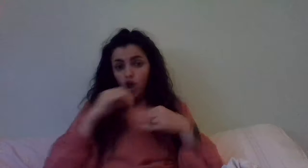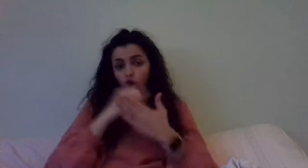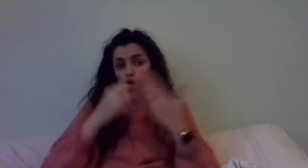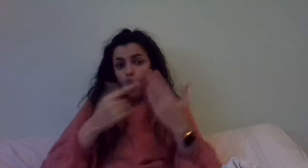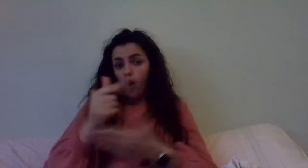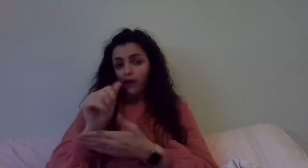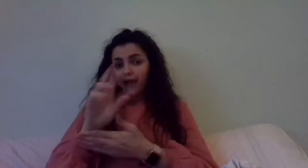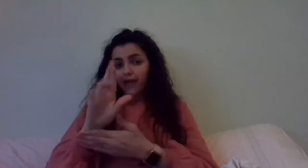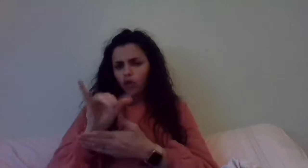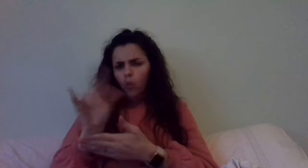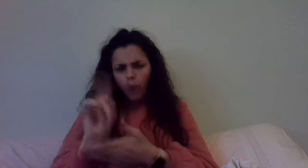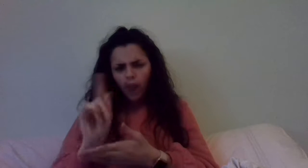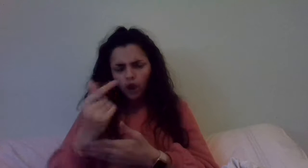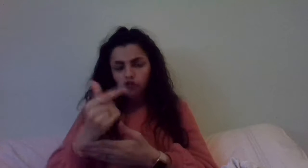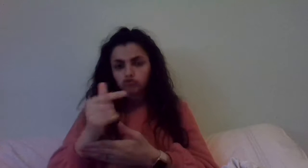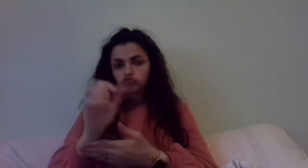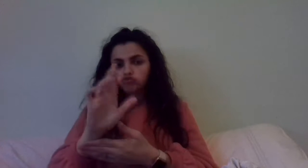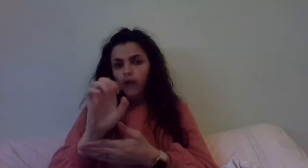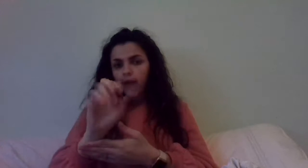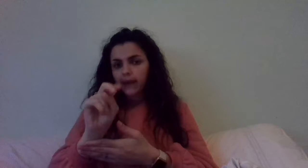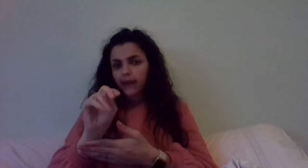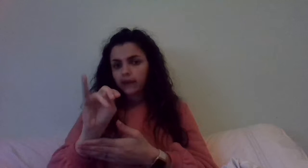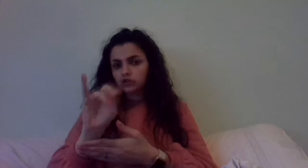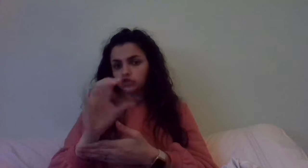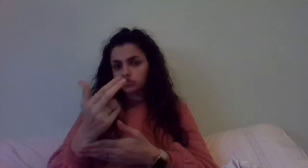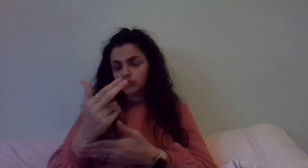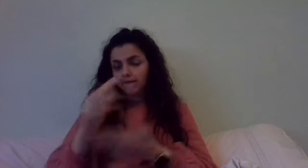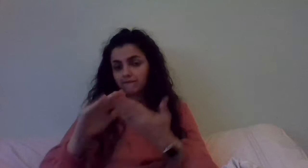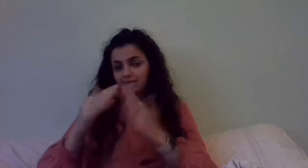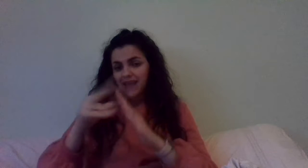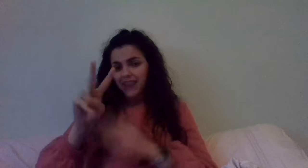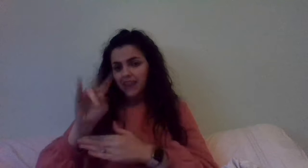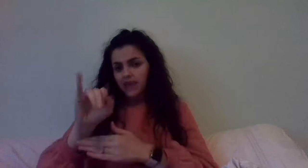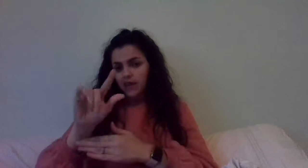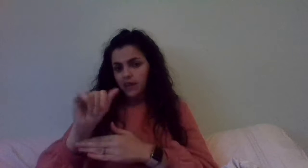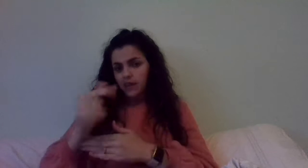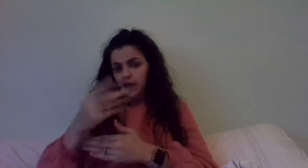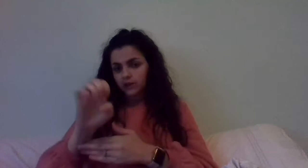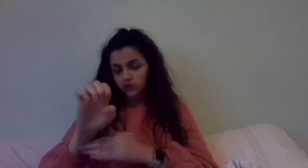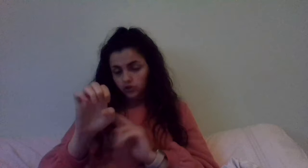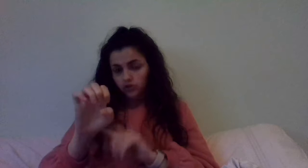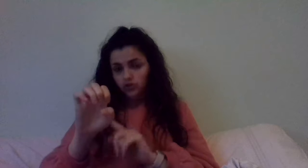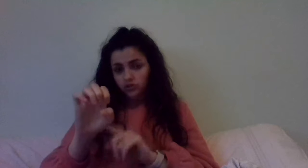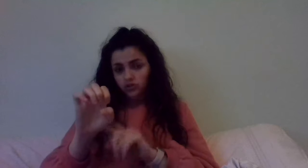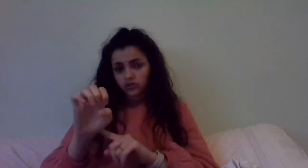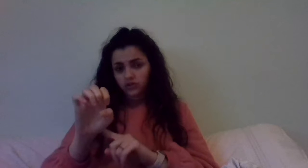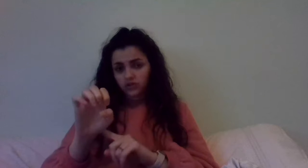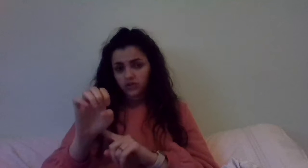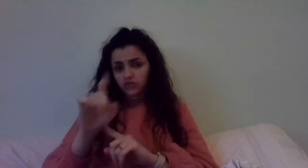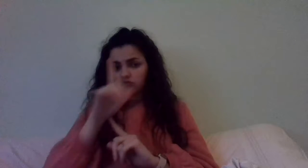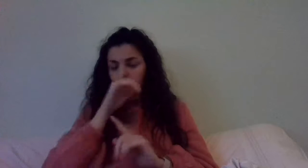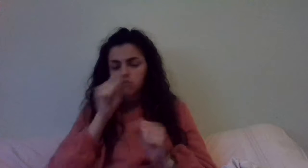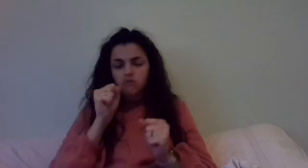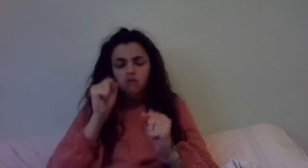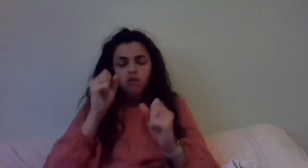Gallery. It was a gallery founded in 1926 for really to promote American art